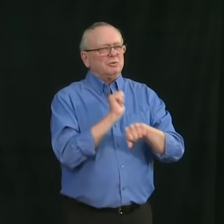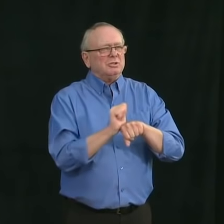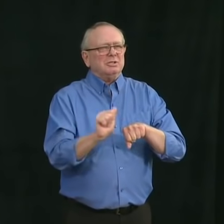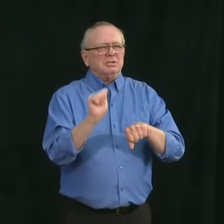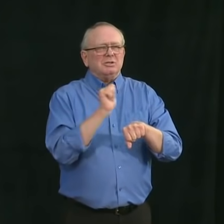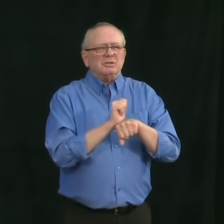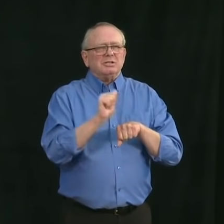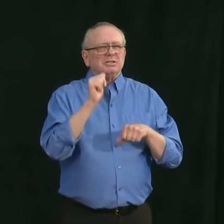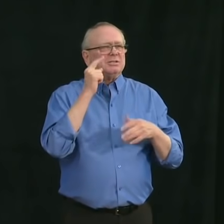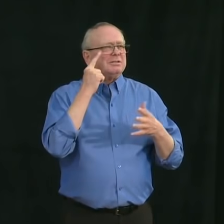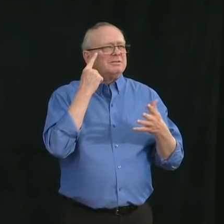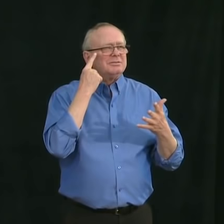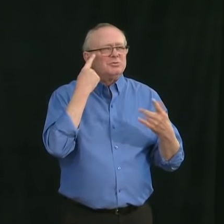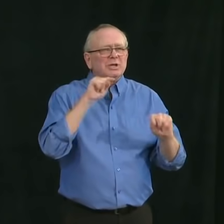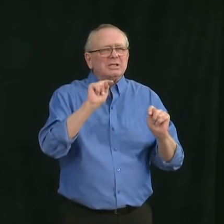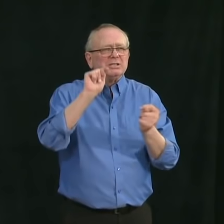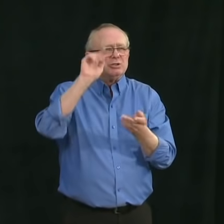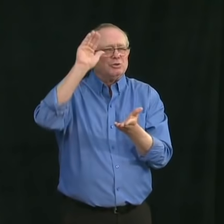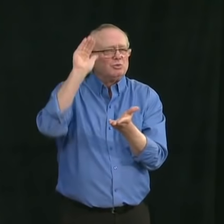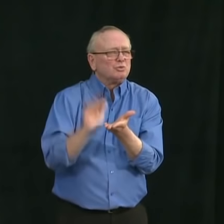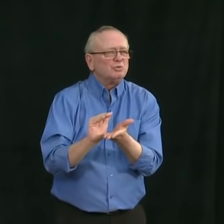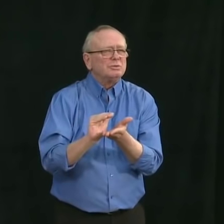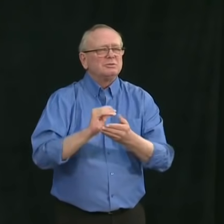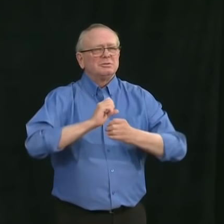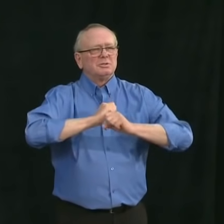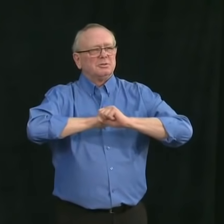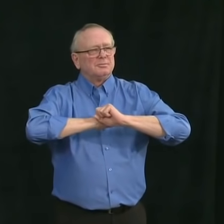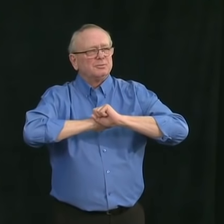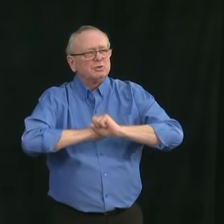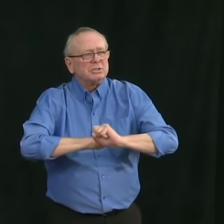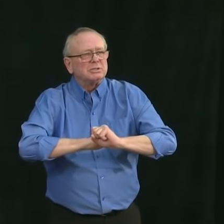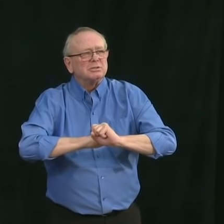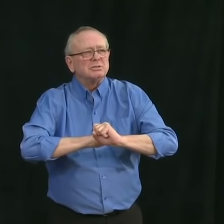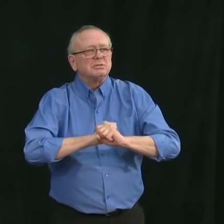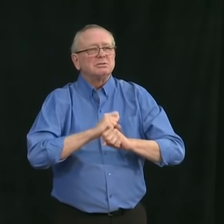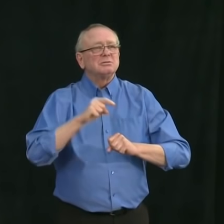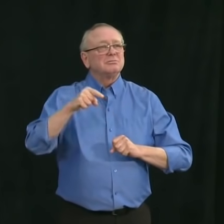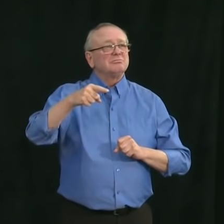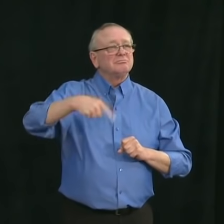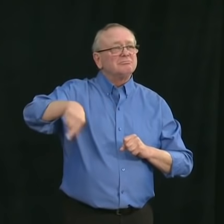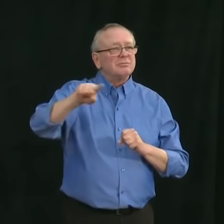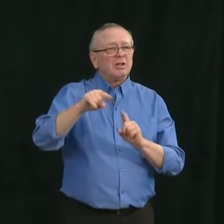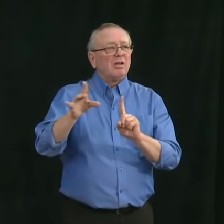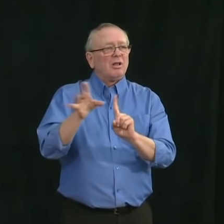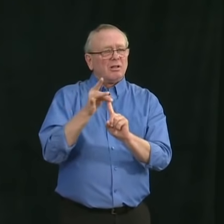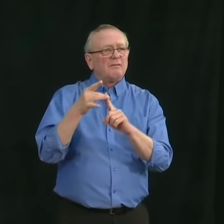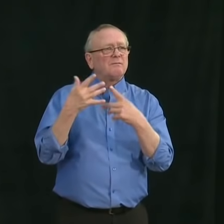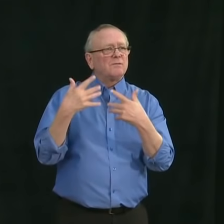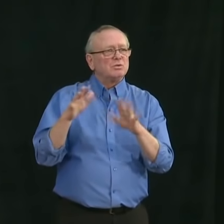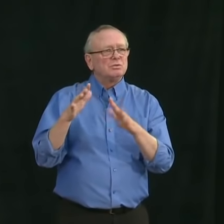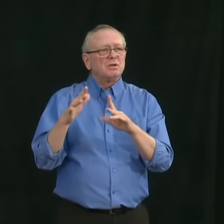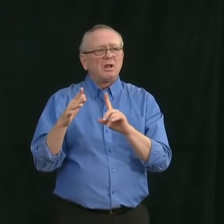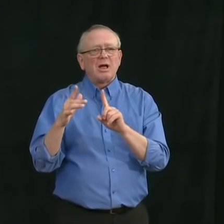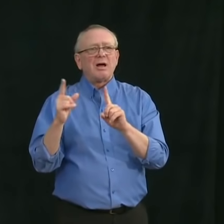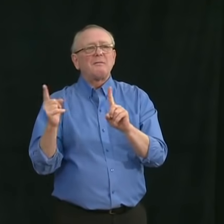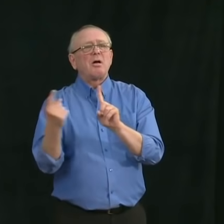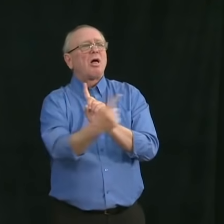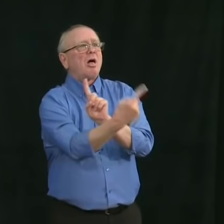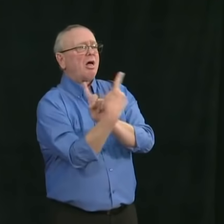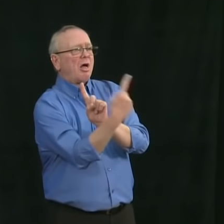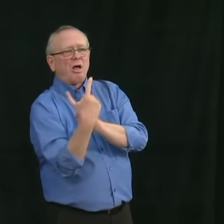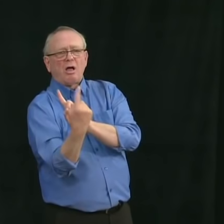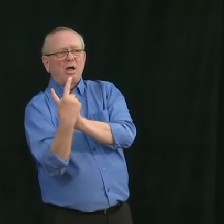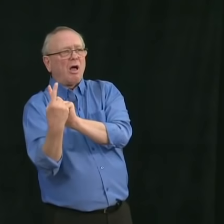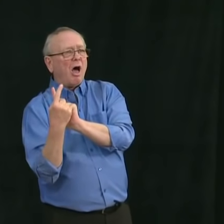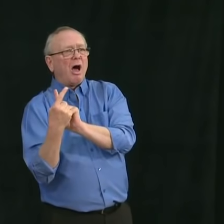COVID-19, those they have been in contact with, and the staff and people staying at the shelters. Supporting Albertans struggling